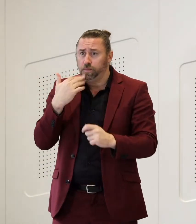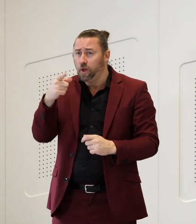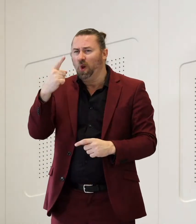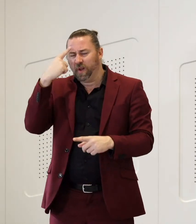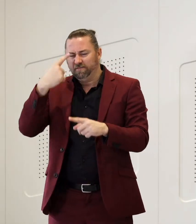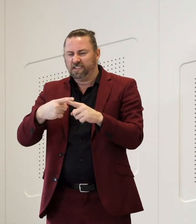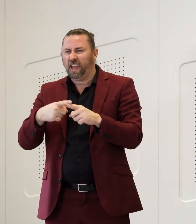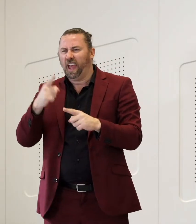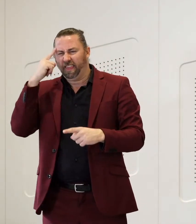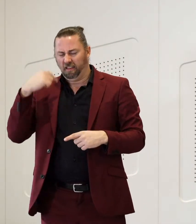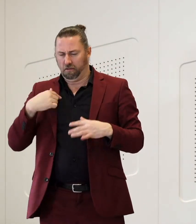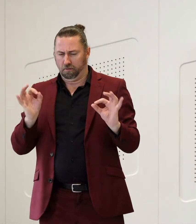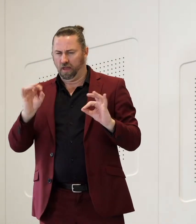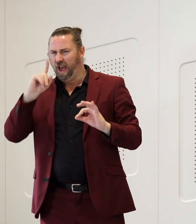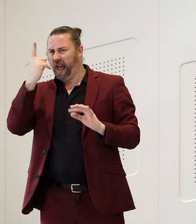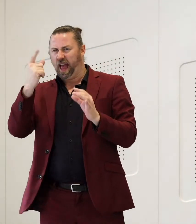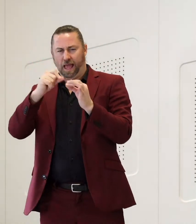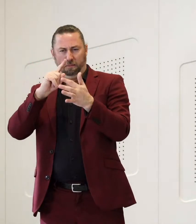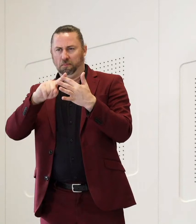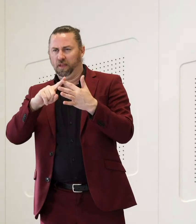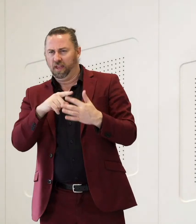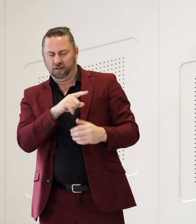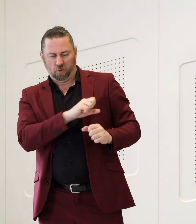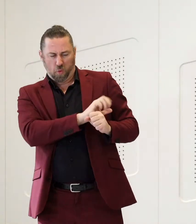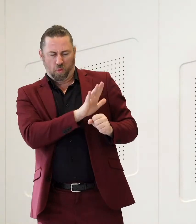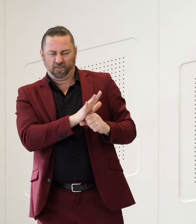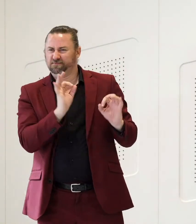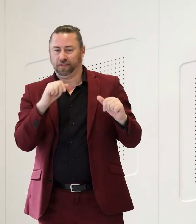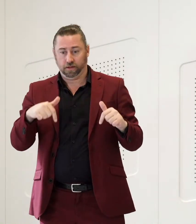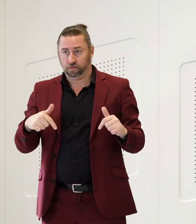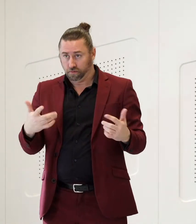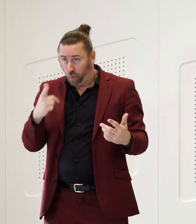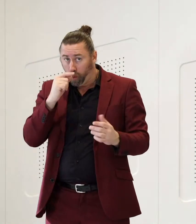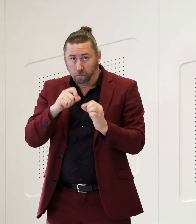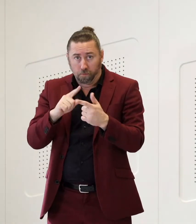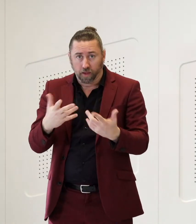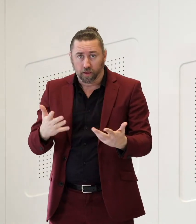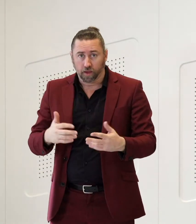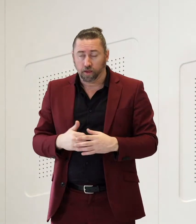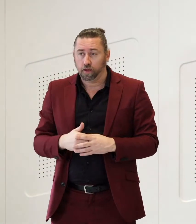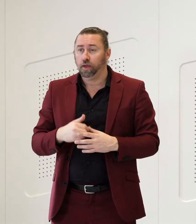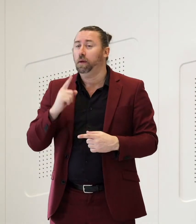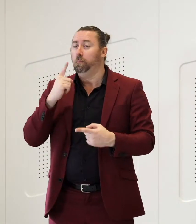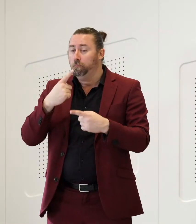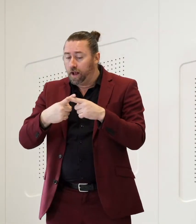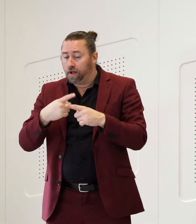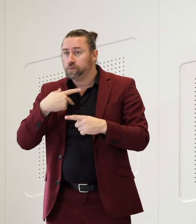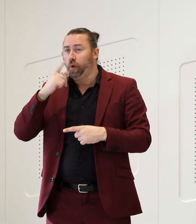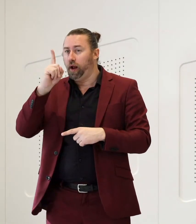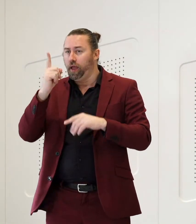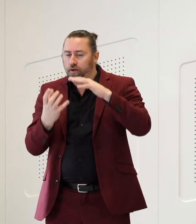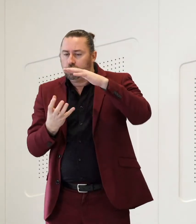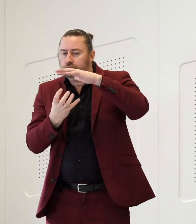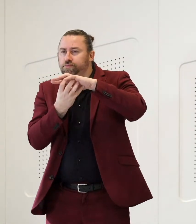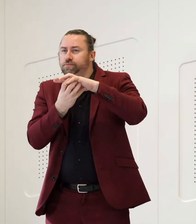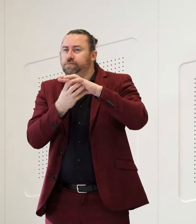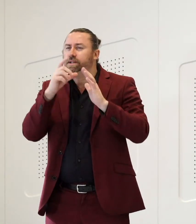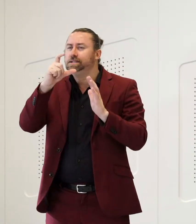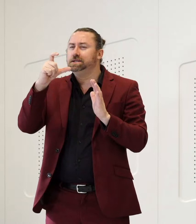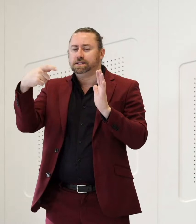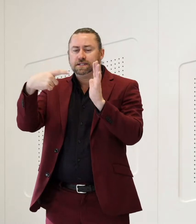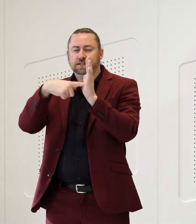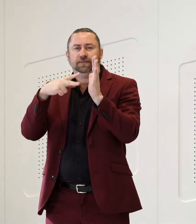any symptoms. Just be aware. Similarly, we of course are working through with CCTV footage at the